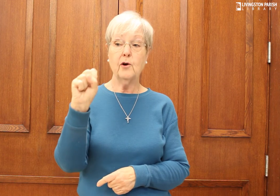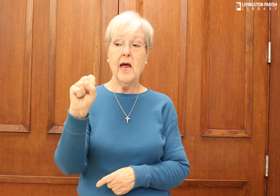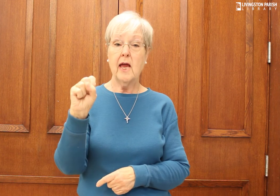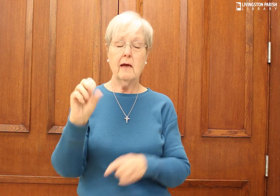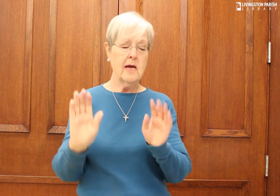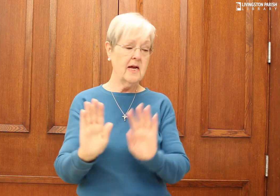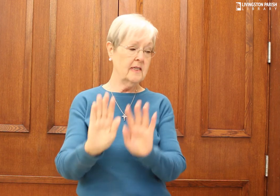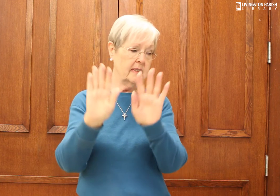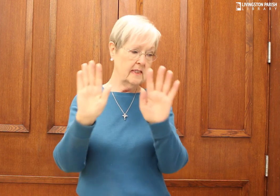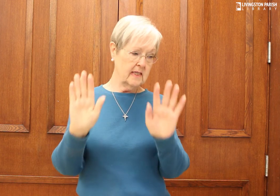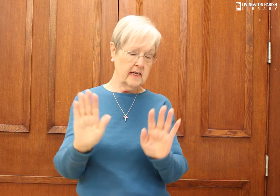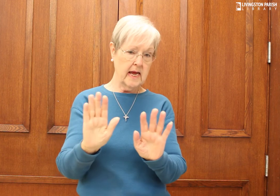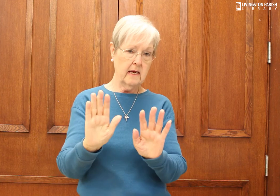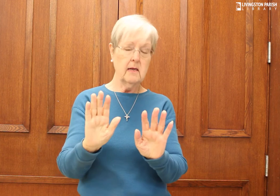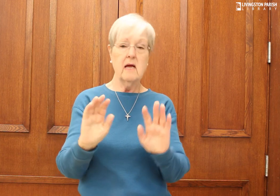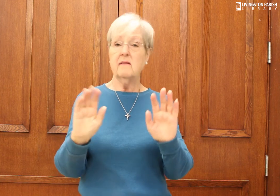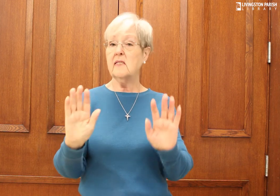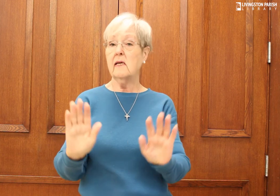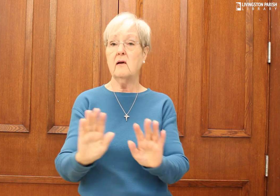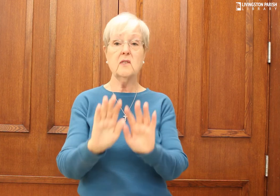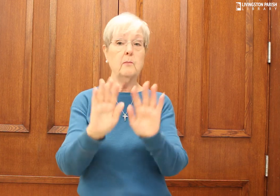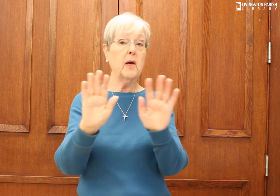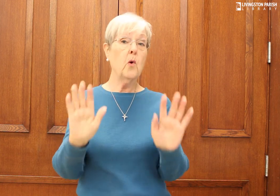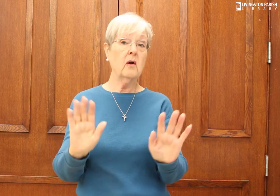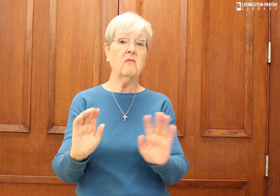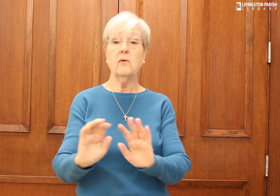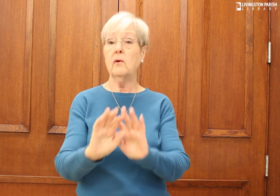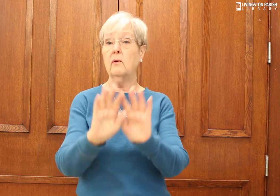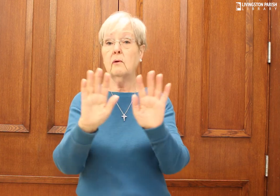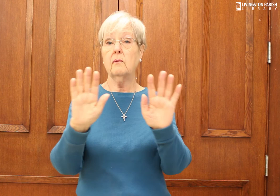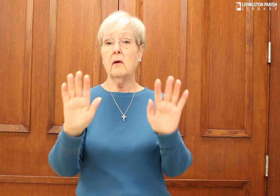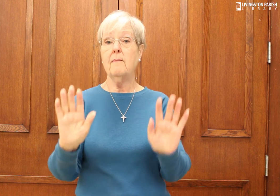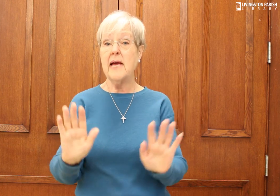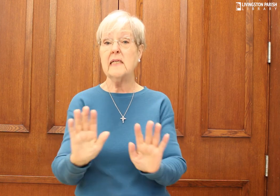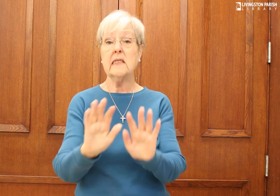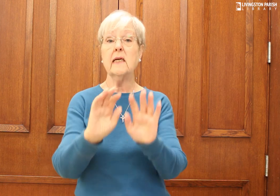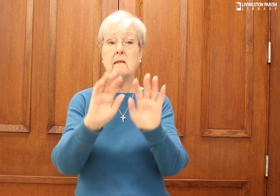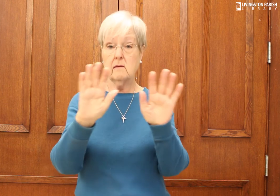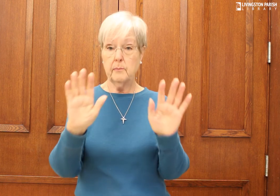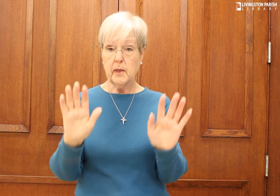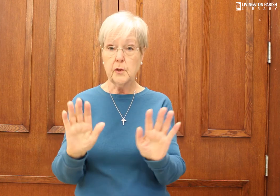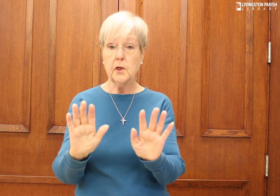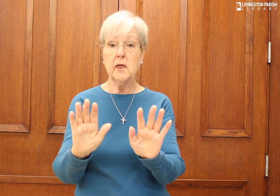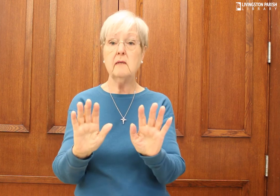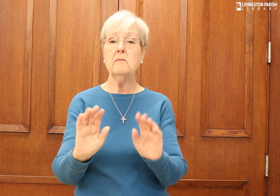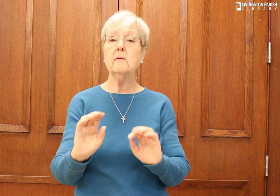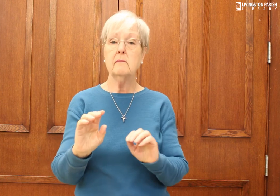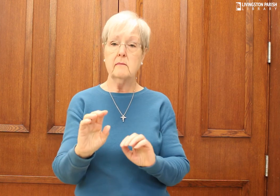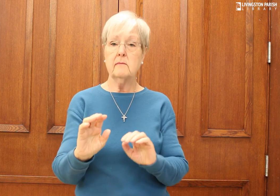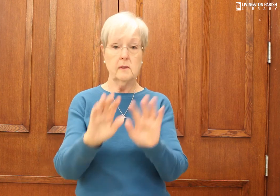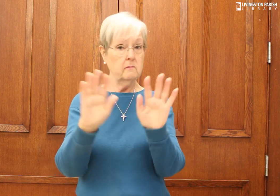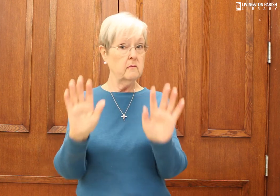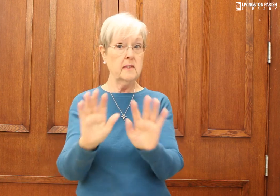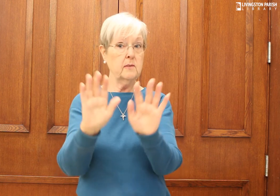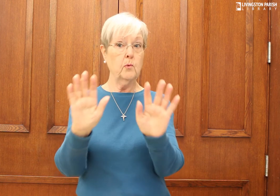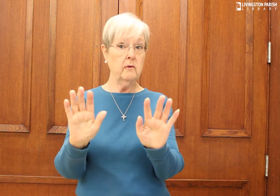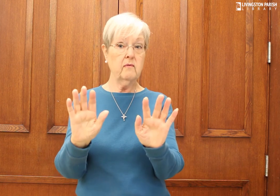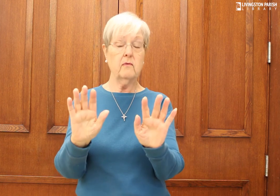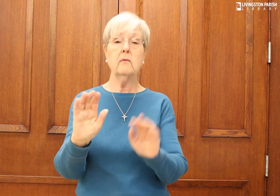Saturday, and Sunday. This can also be wonderful, amazing, good, you know, it's wonderful,